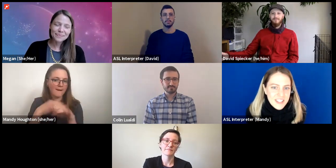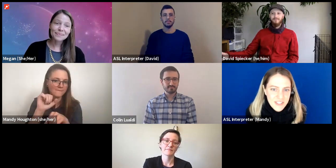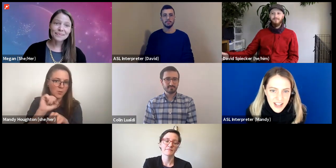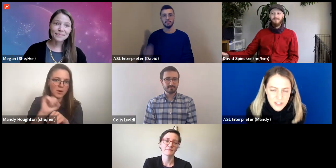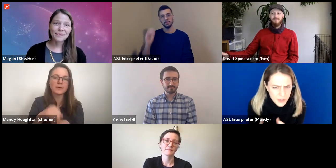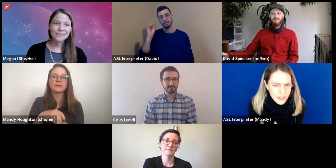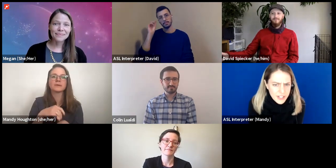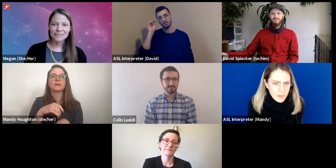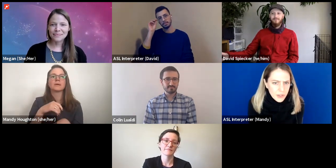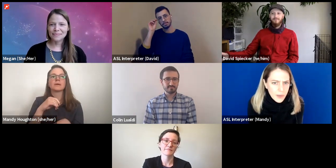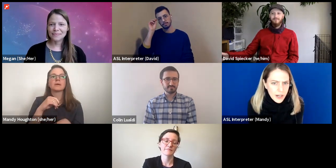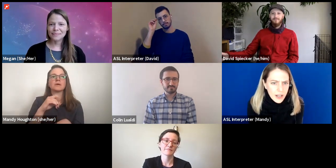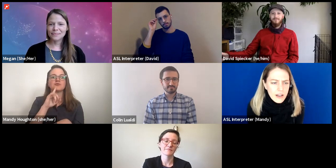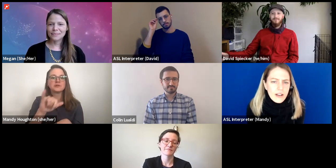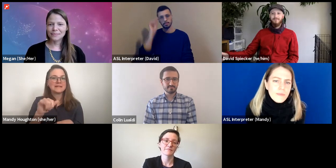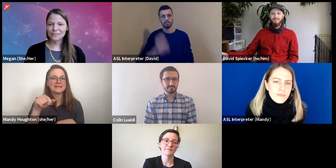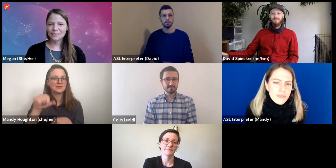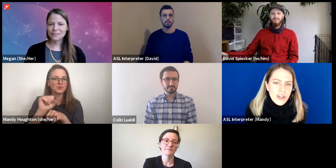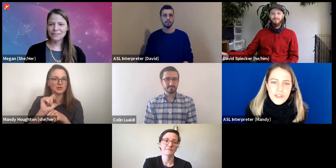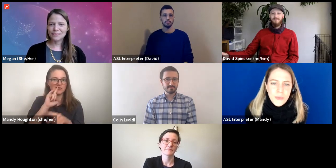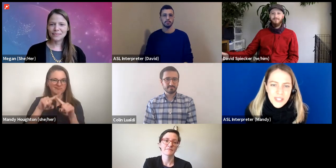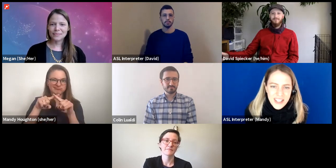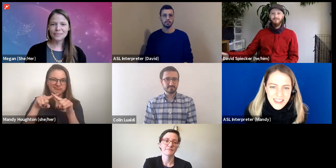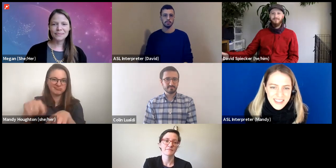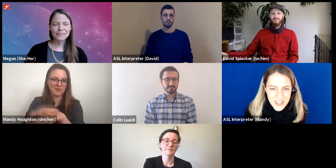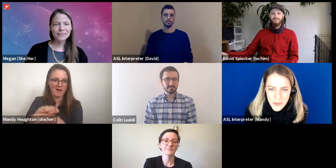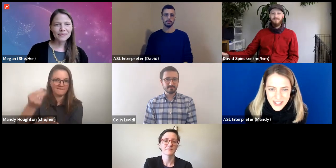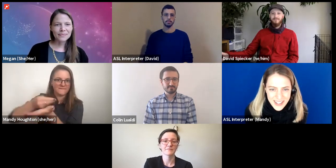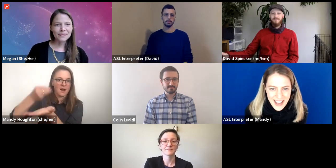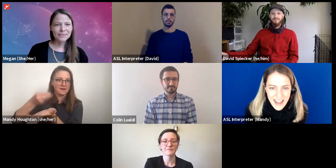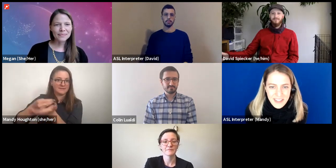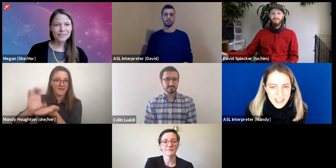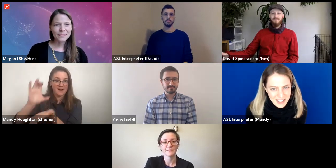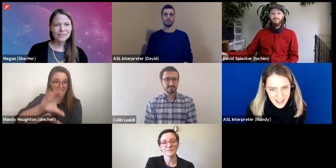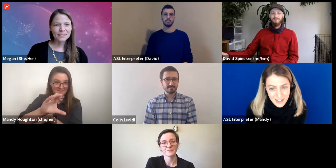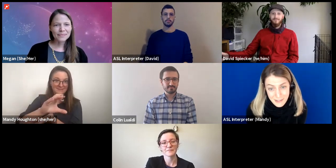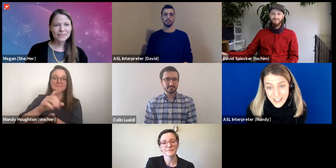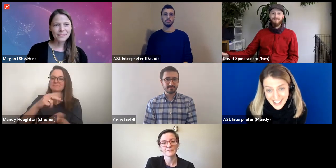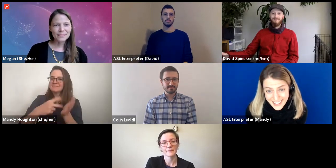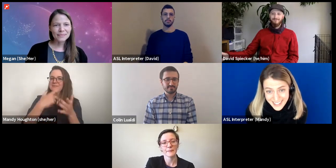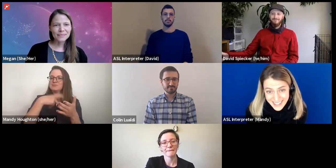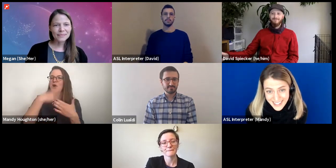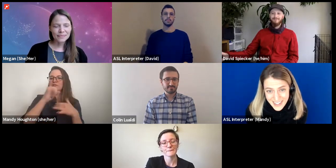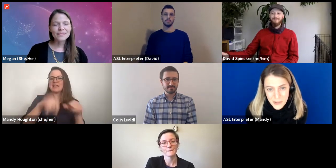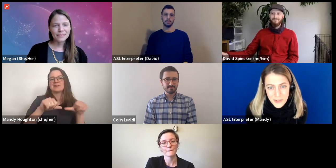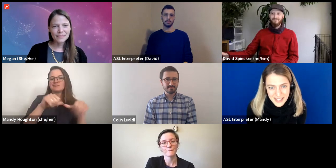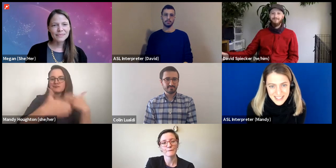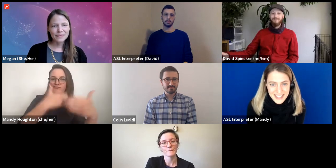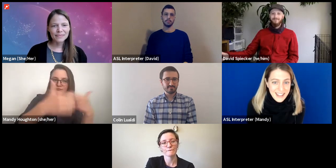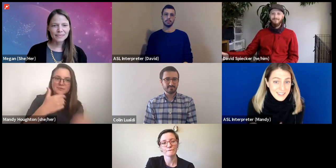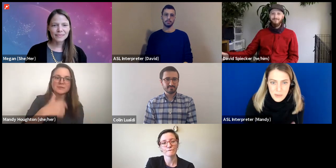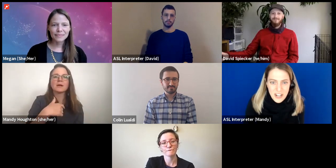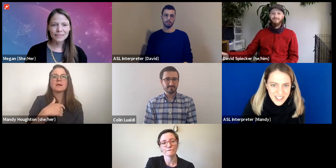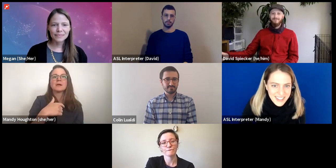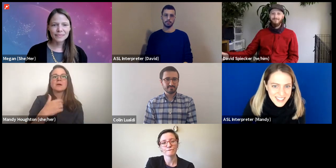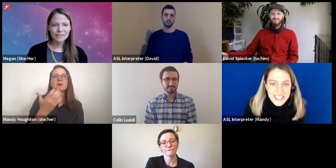other areas of science, doing very similar work. So, really, this work heavily relies on funding, which means